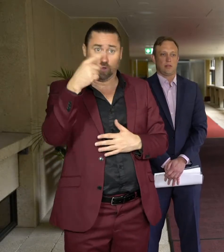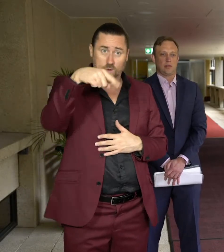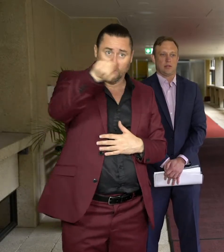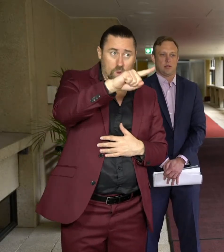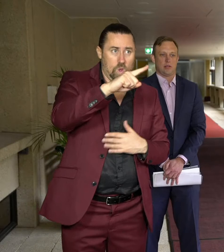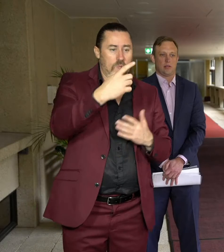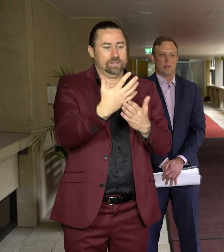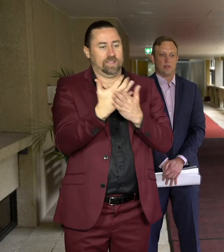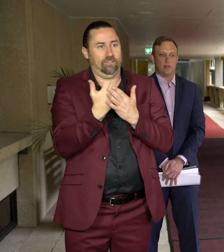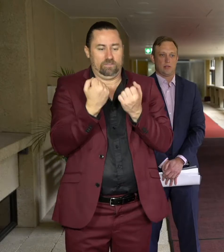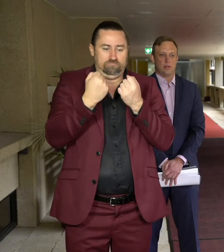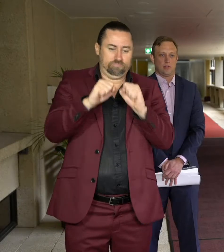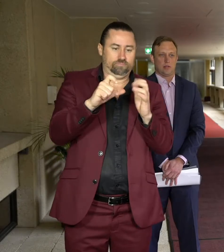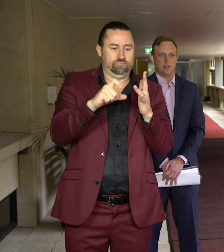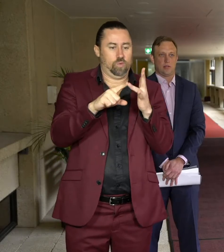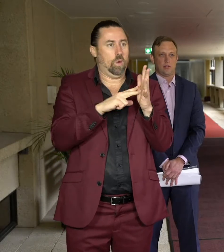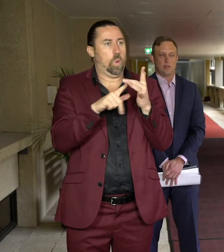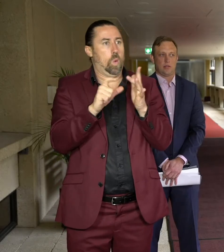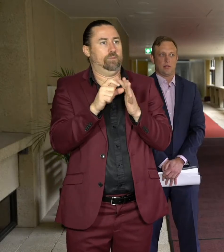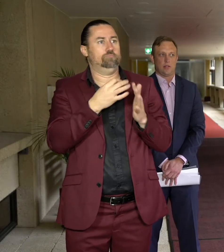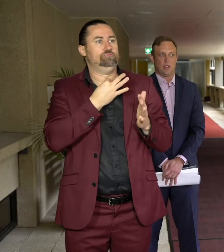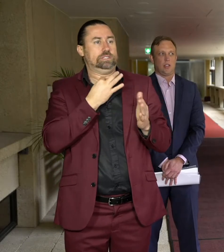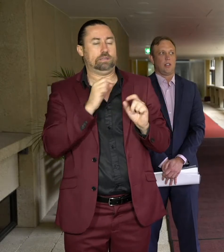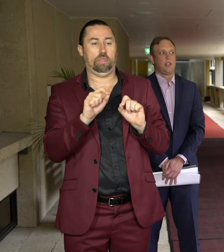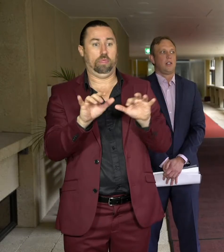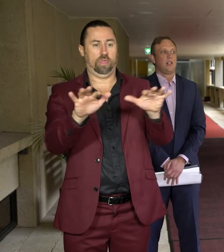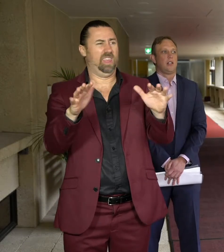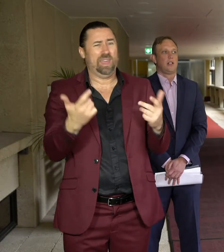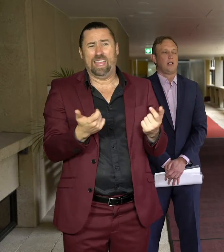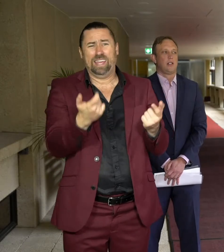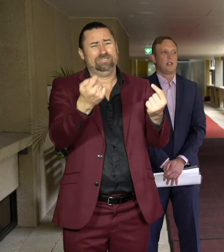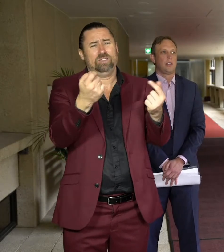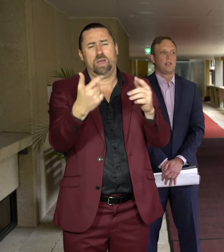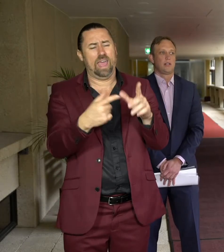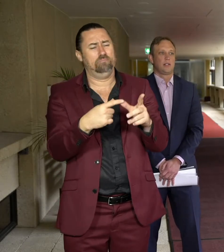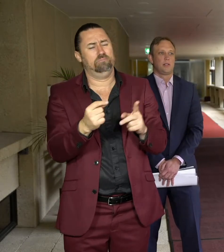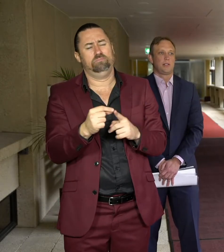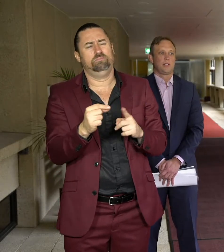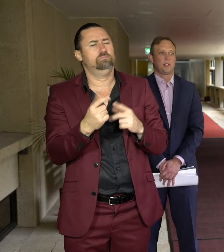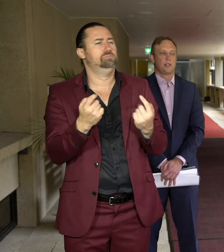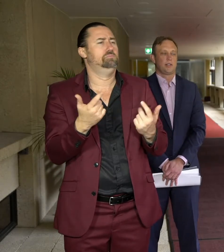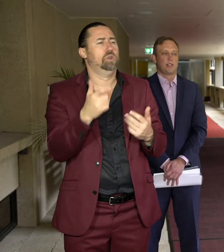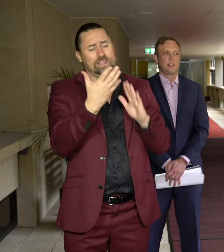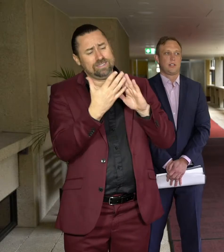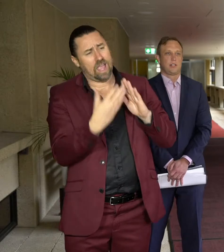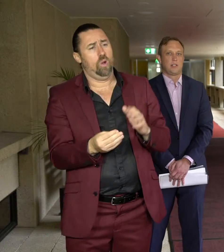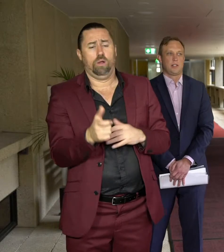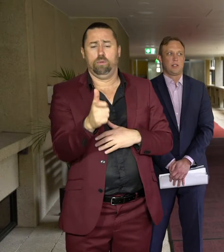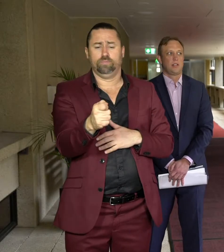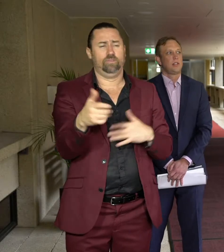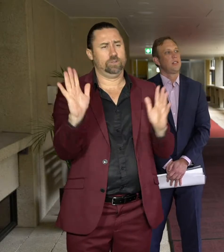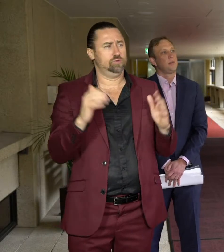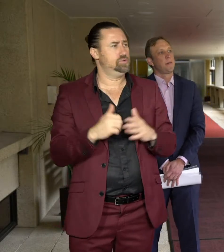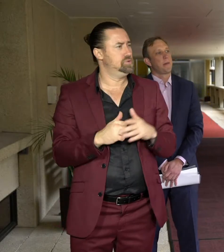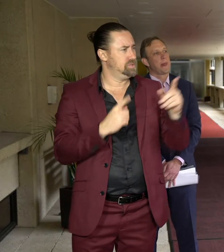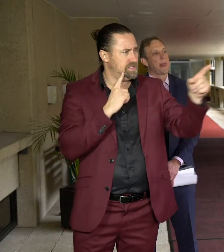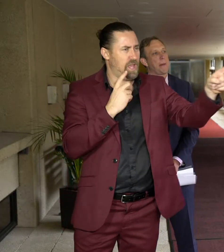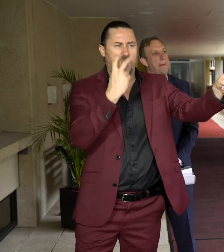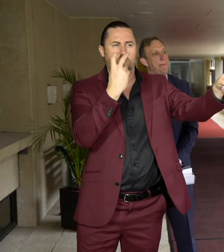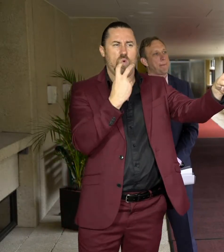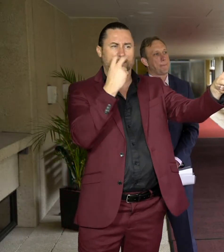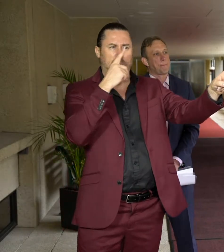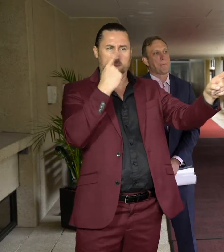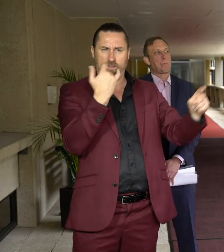safe. It's a really simple app and we encourage everyone to use it. For elderly people who might not have